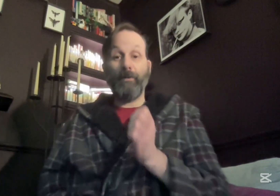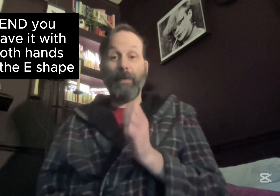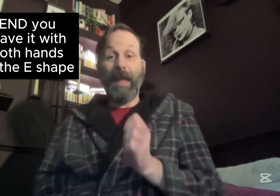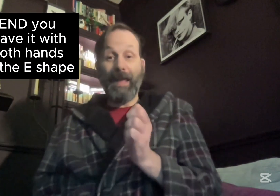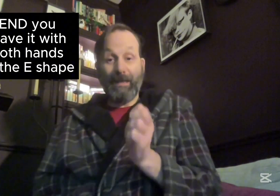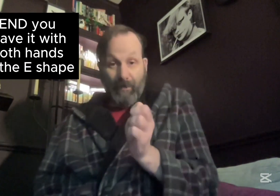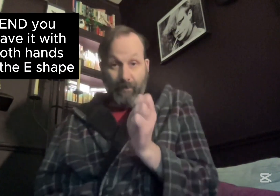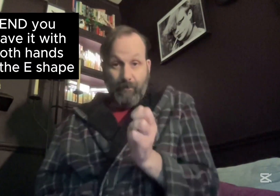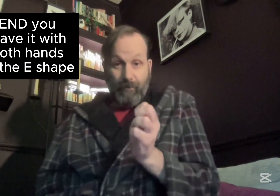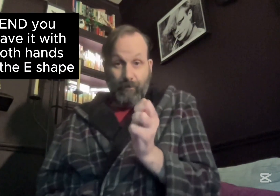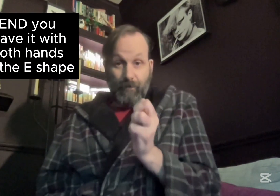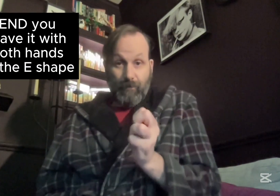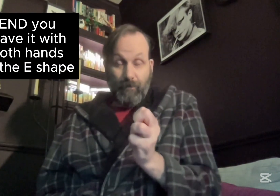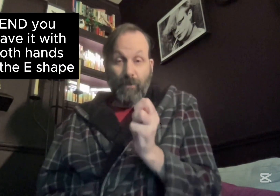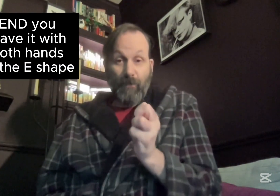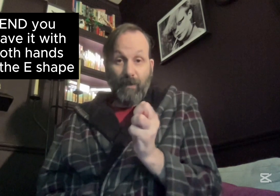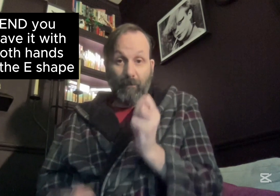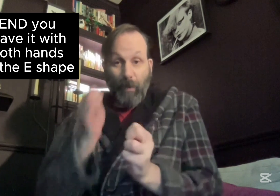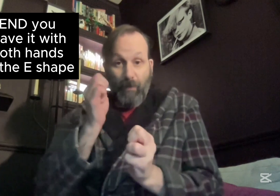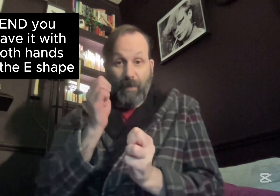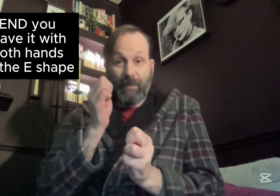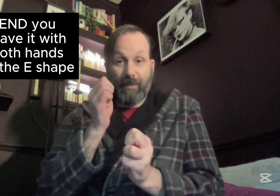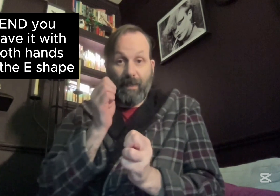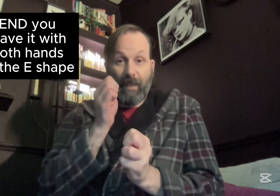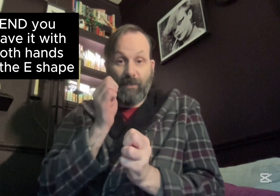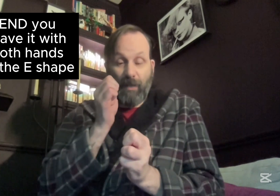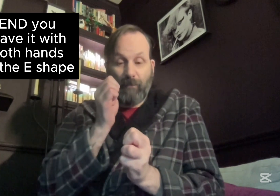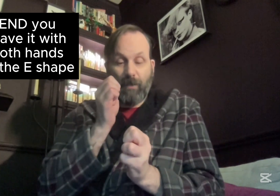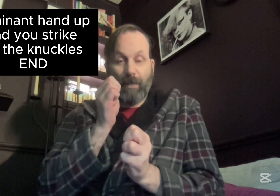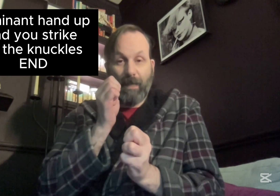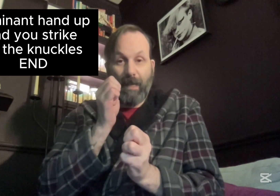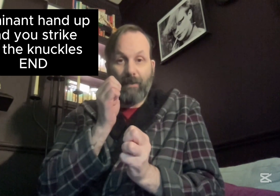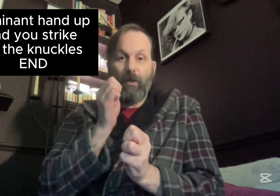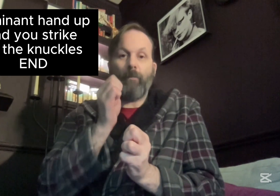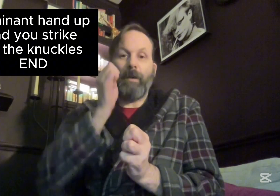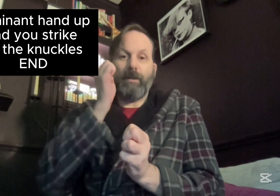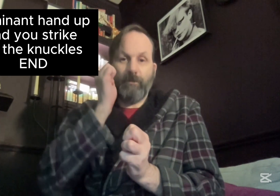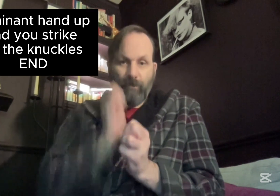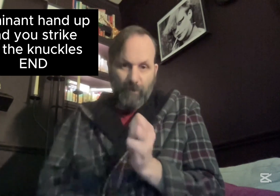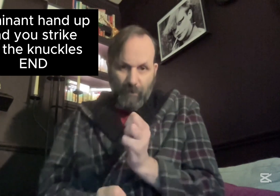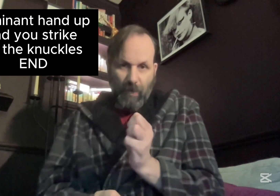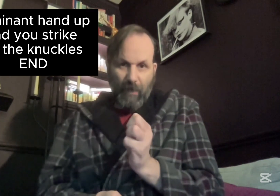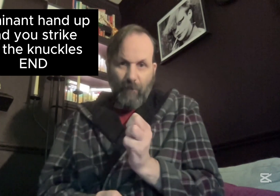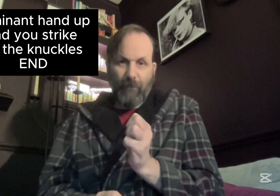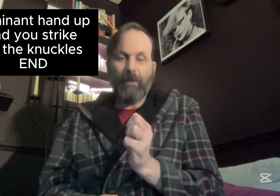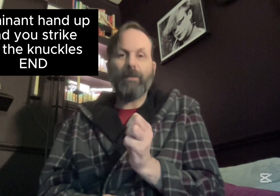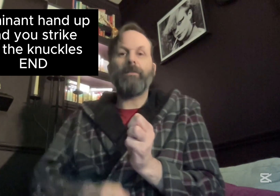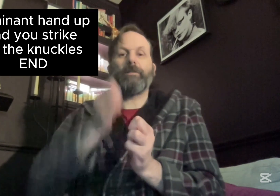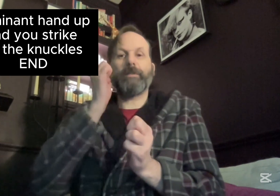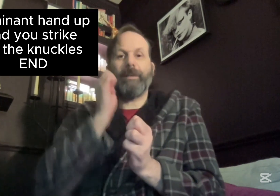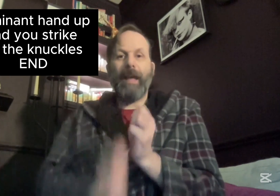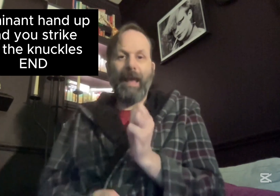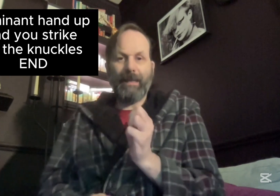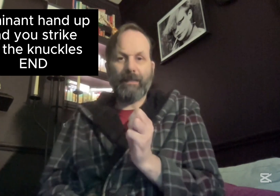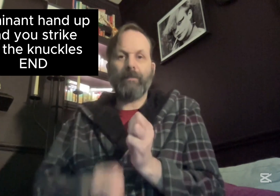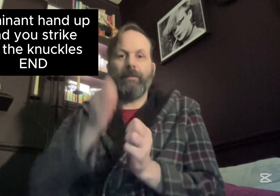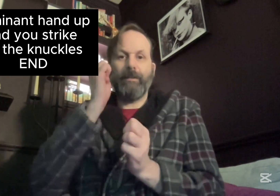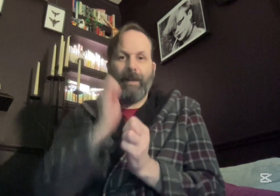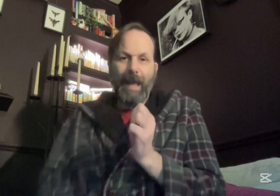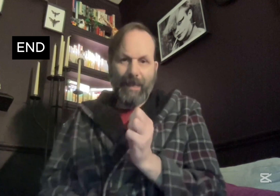With end, you have both hands in the E shape, dominant hand up, and you strike off the knuckles. End,